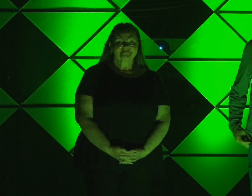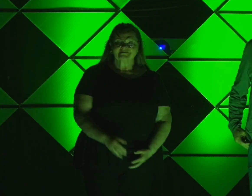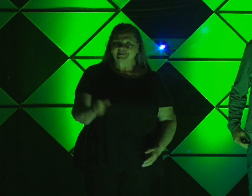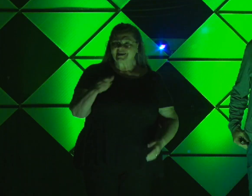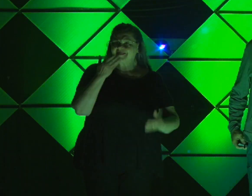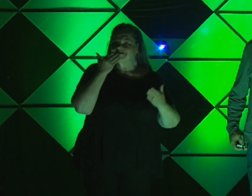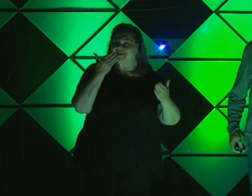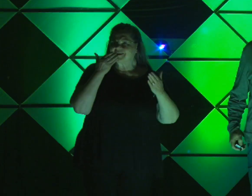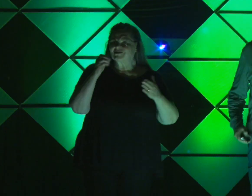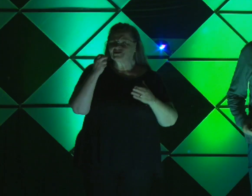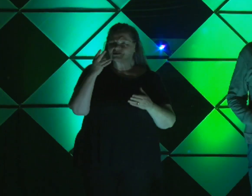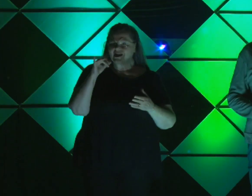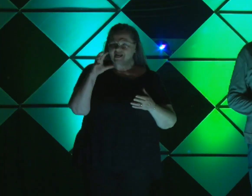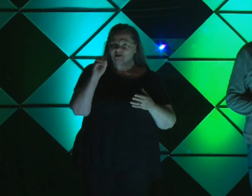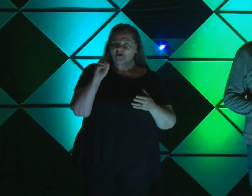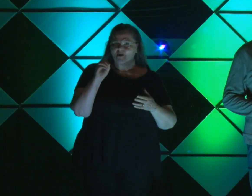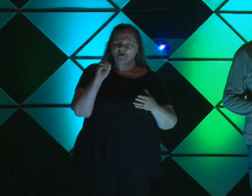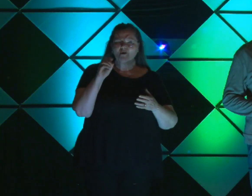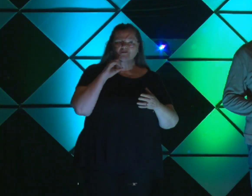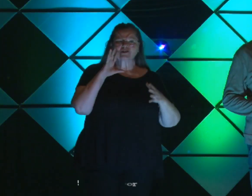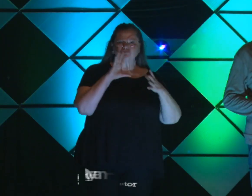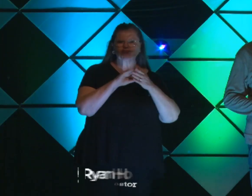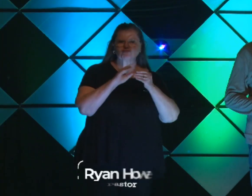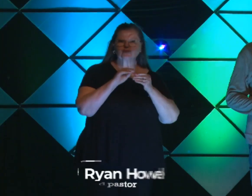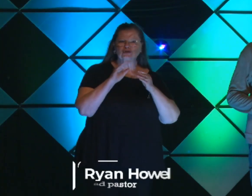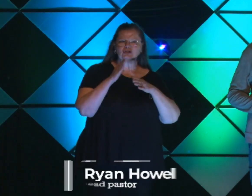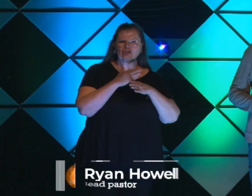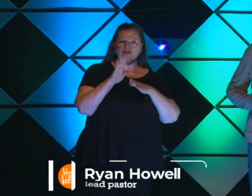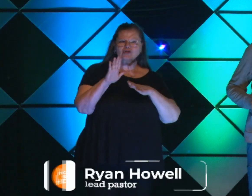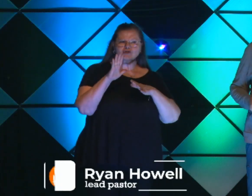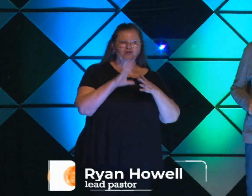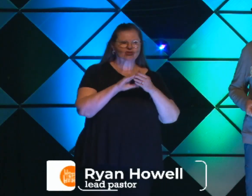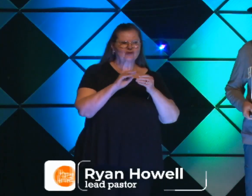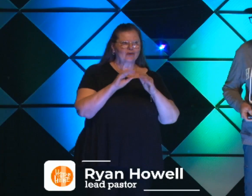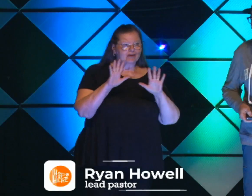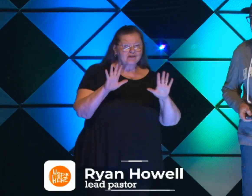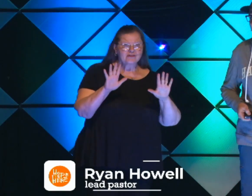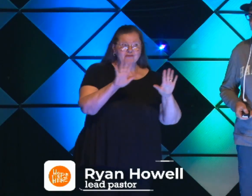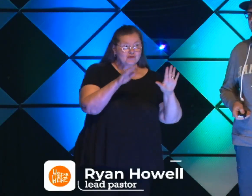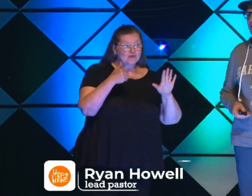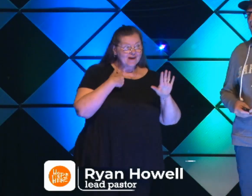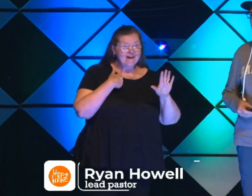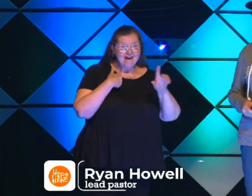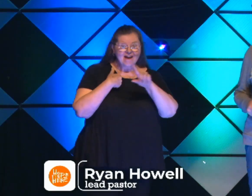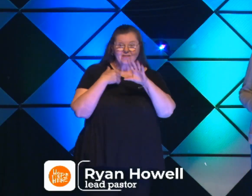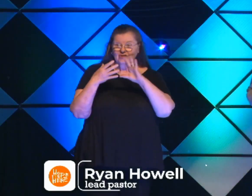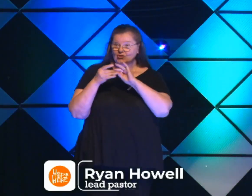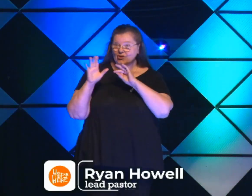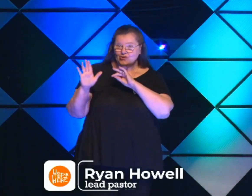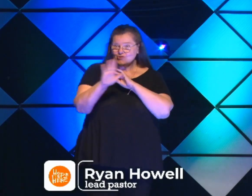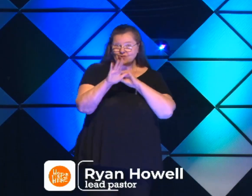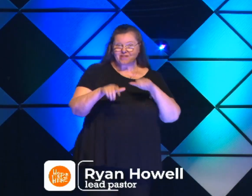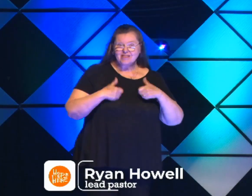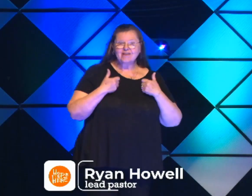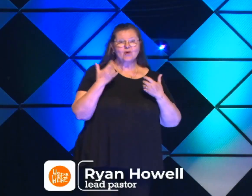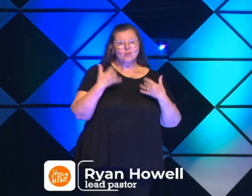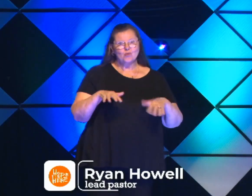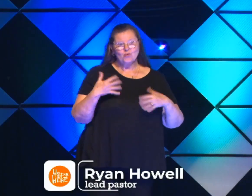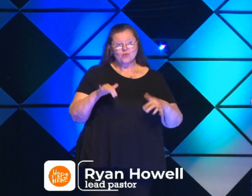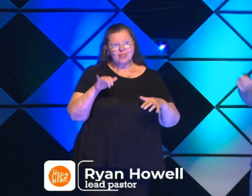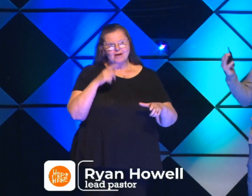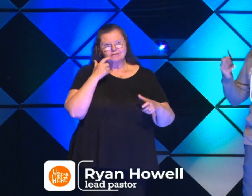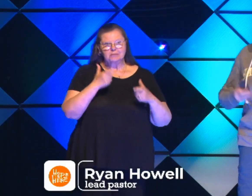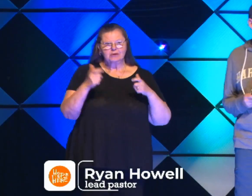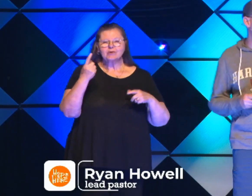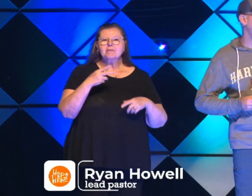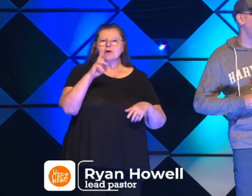Yeah, thank you, Shiloh, for that story. Do you have any kind of stories like that in your life? That's a pretty extreme one. But my